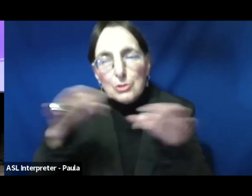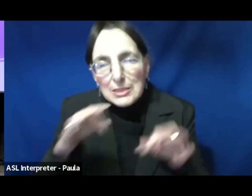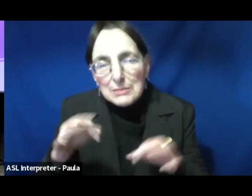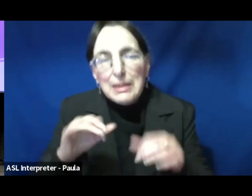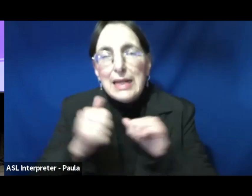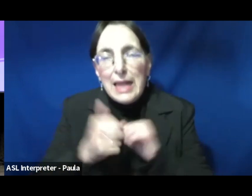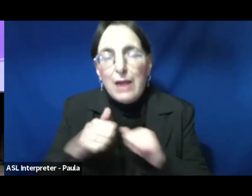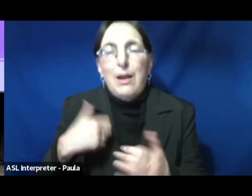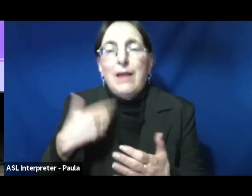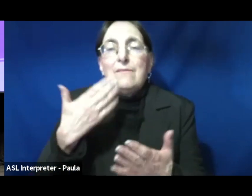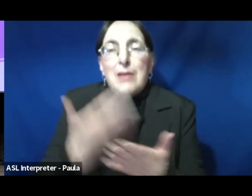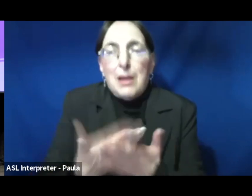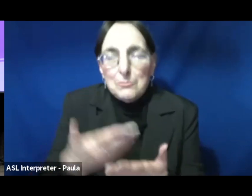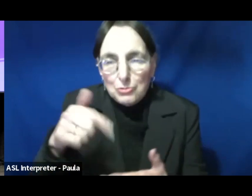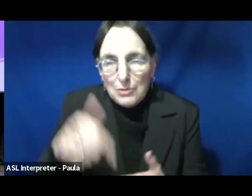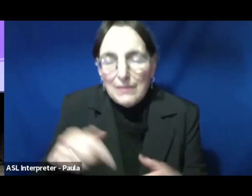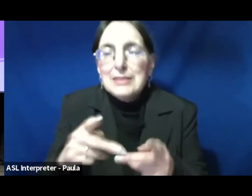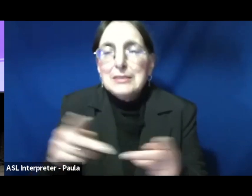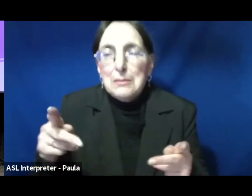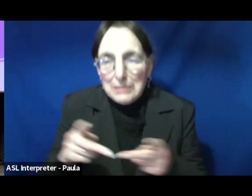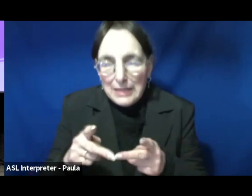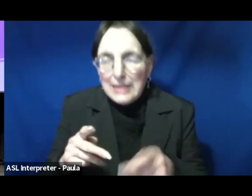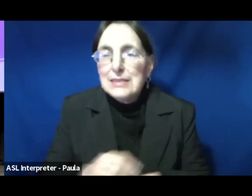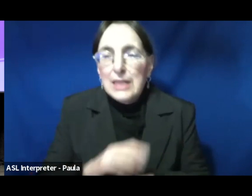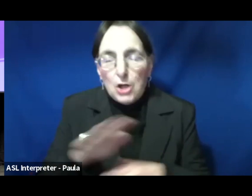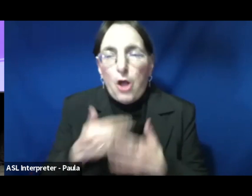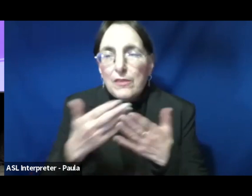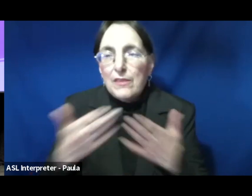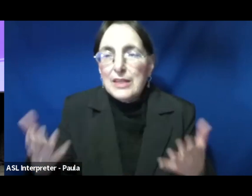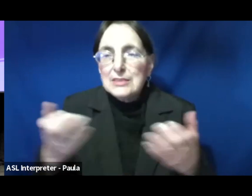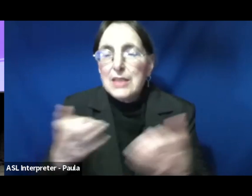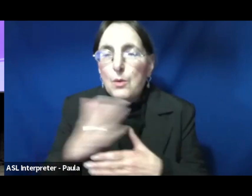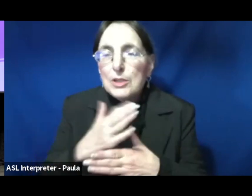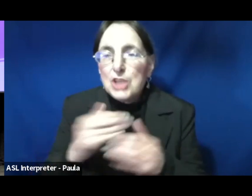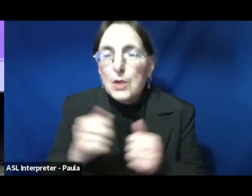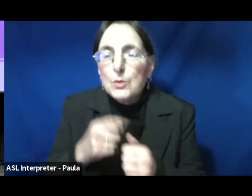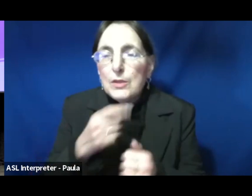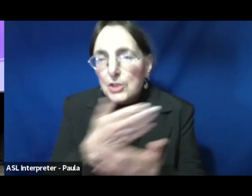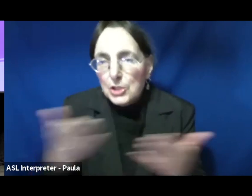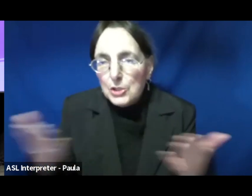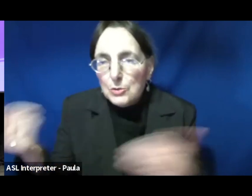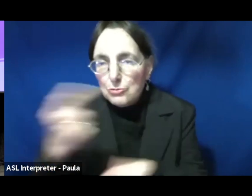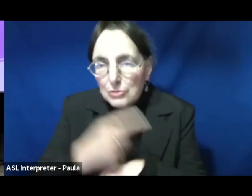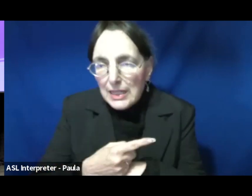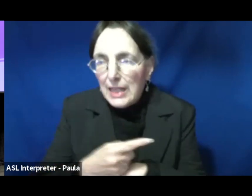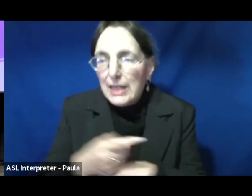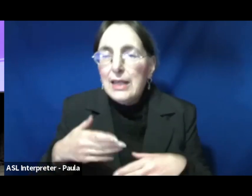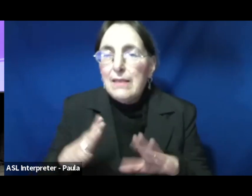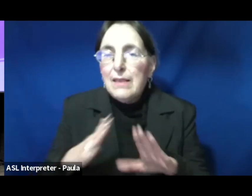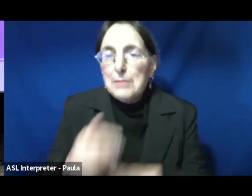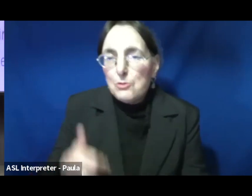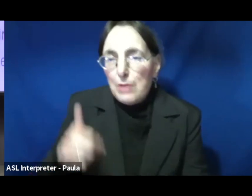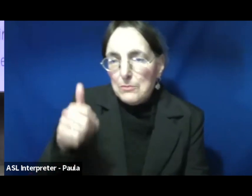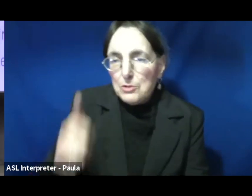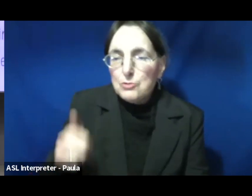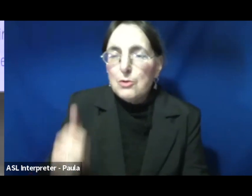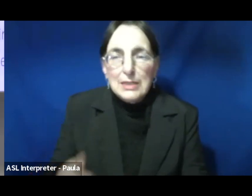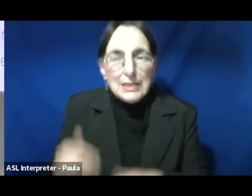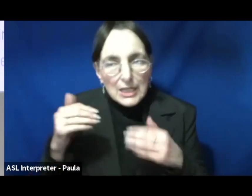of you today. And so let me grab this remote and get started. Let's get this show on the